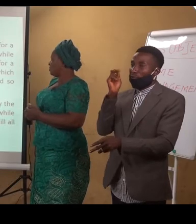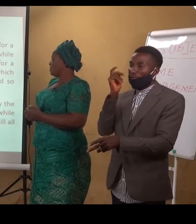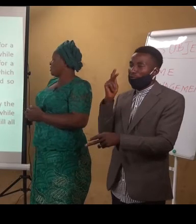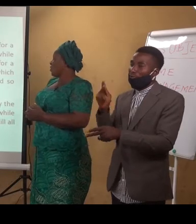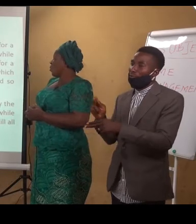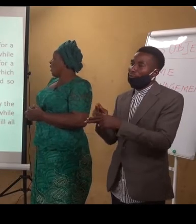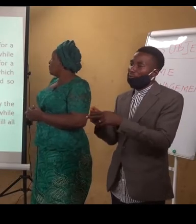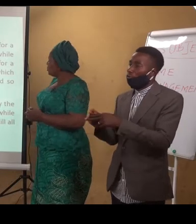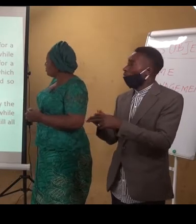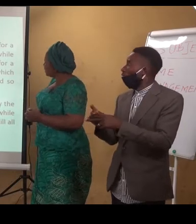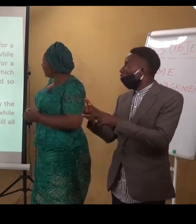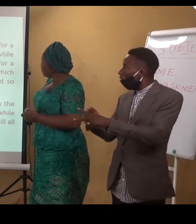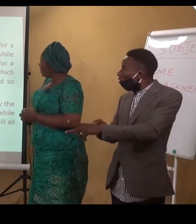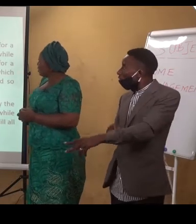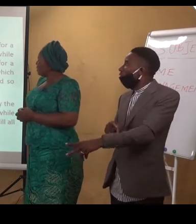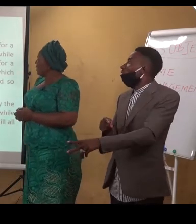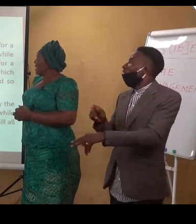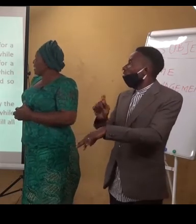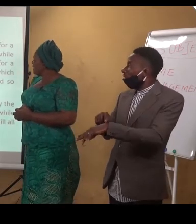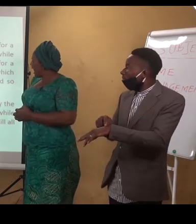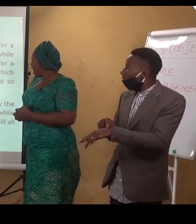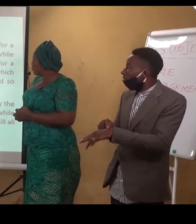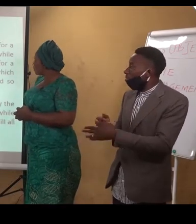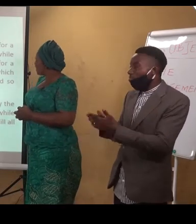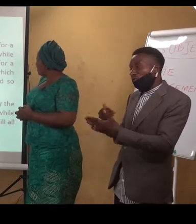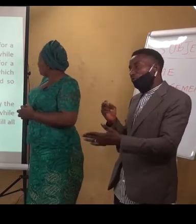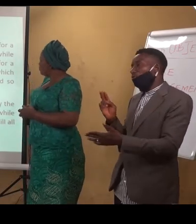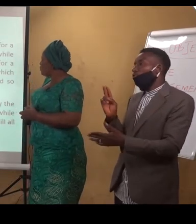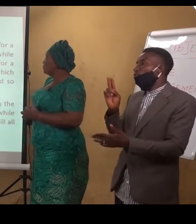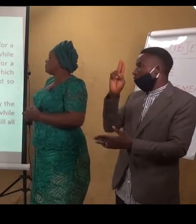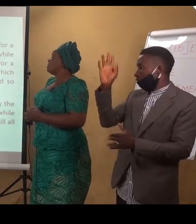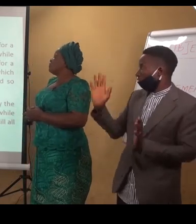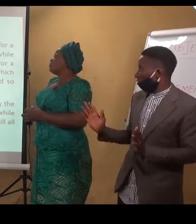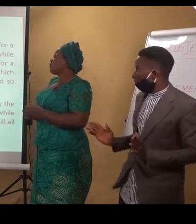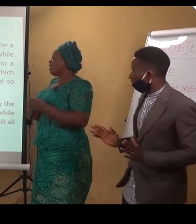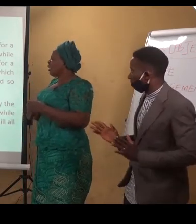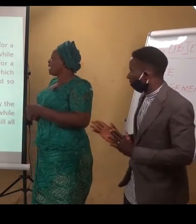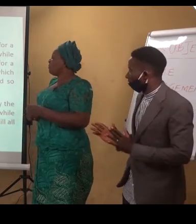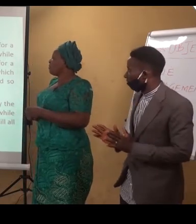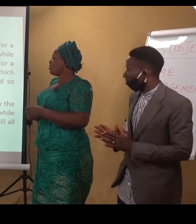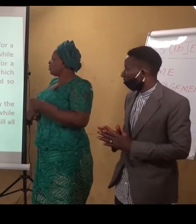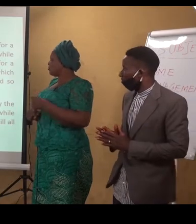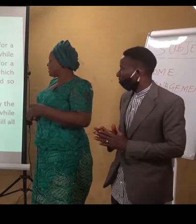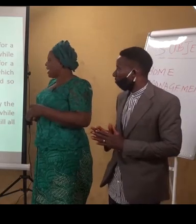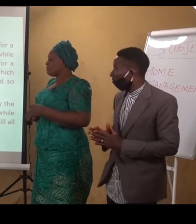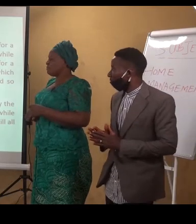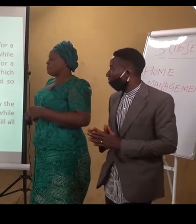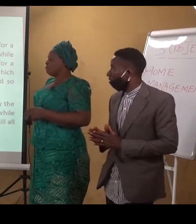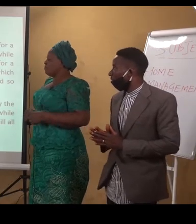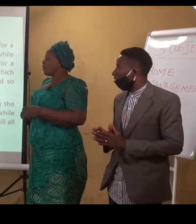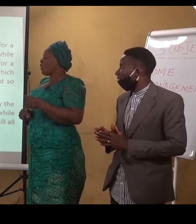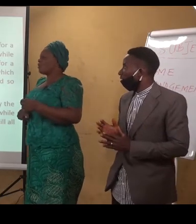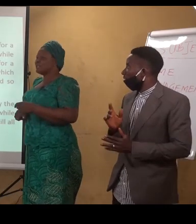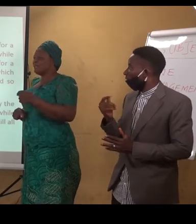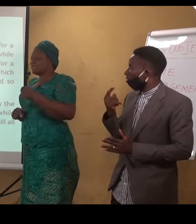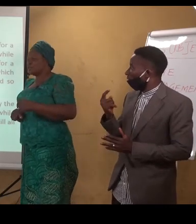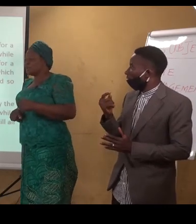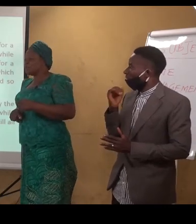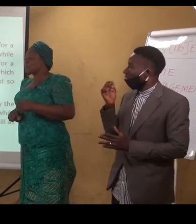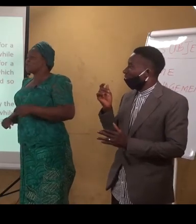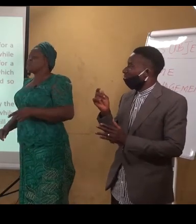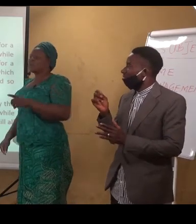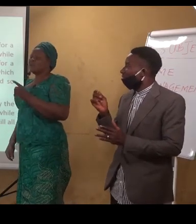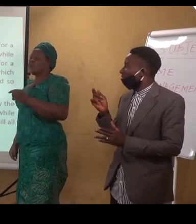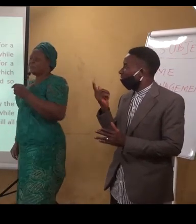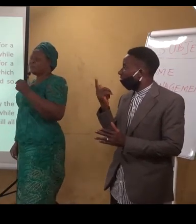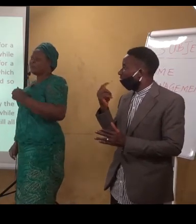ultimate use, while food preservation is the act of keeping food for a longer period of time before ultimate